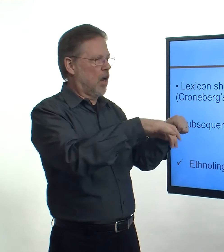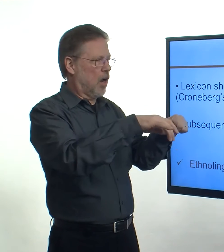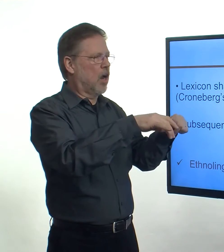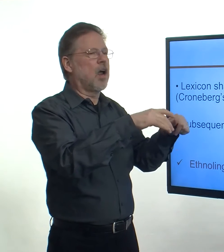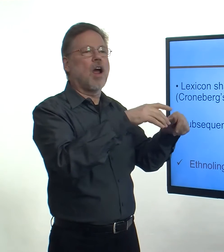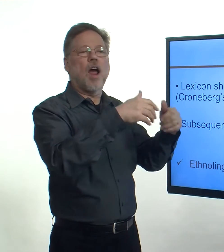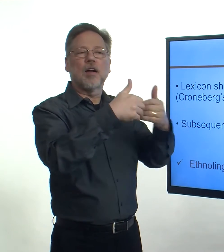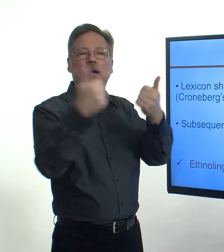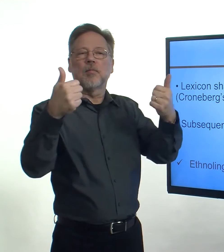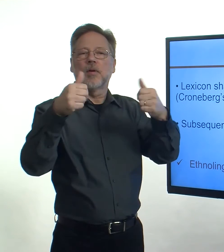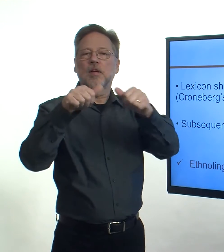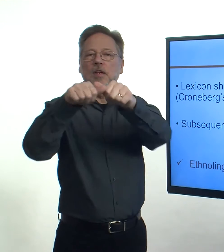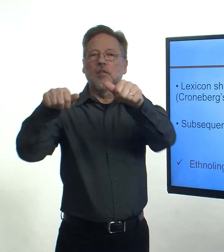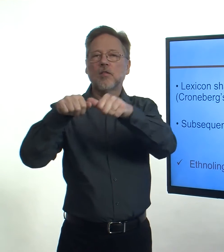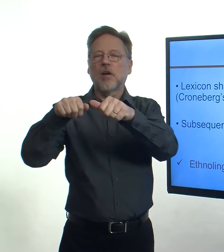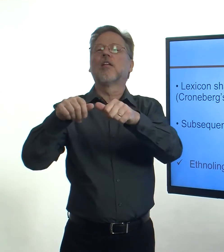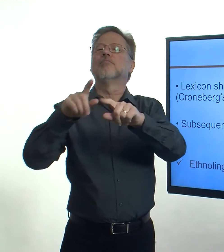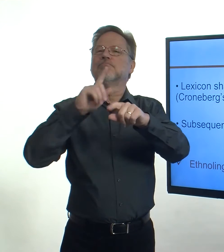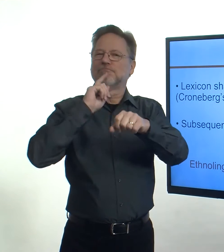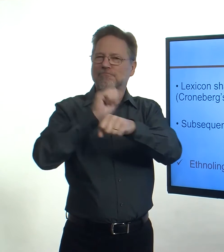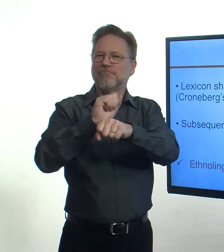can have different signs.